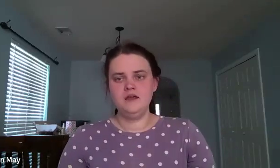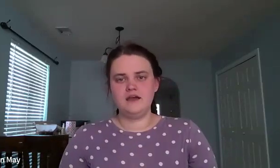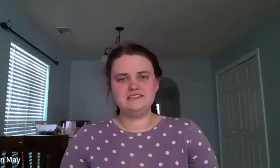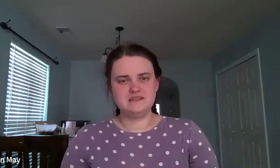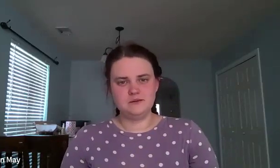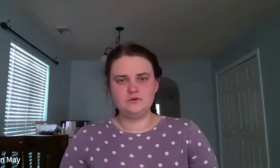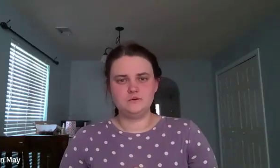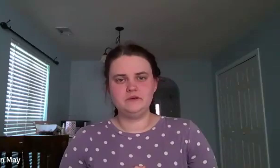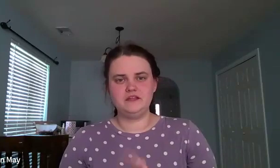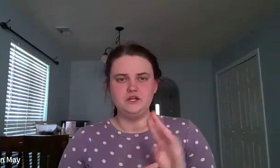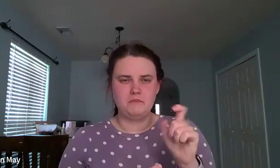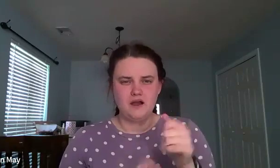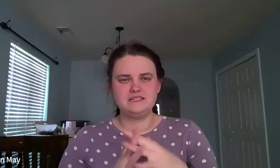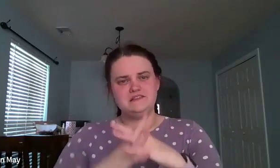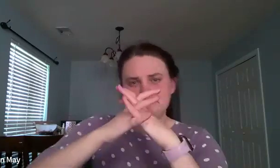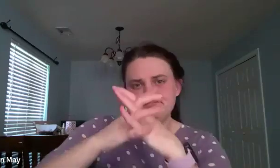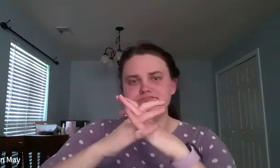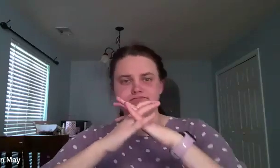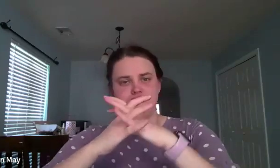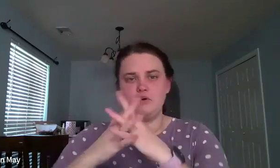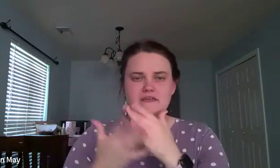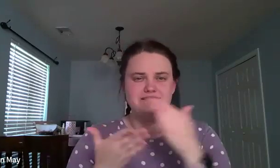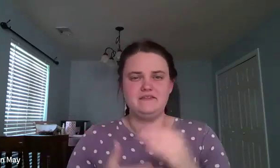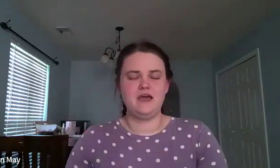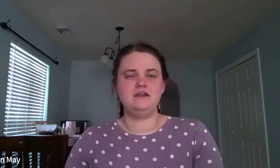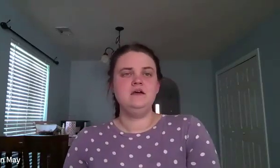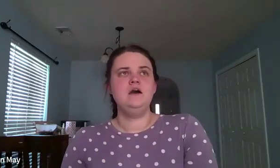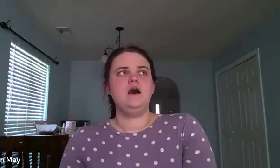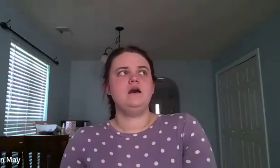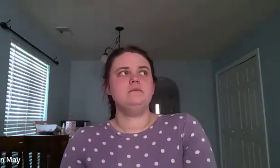I've seen some people who will be like, you know, boxing, like, or things like that. MMA,